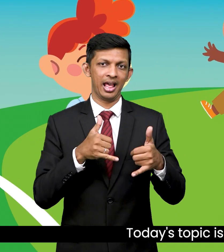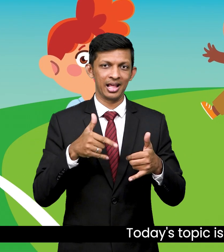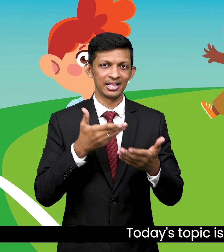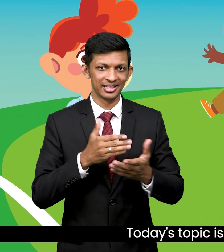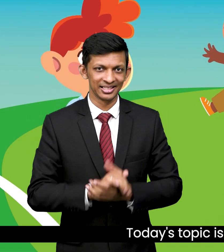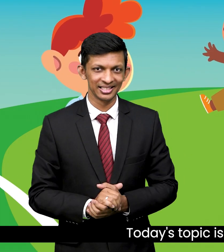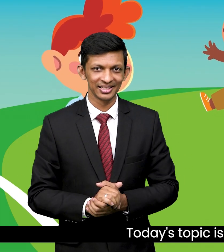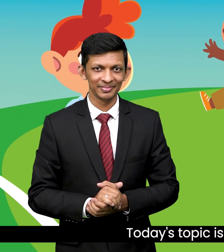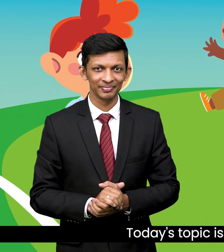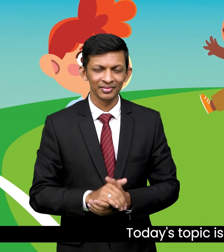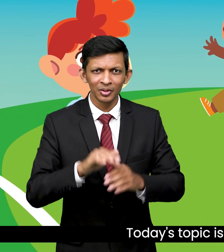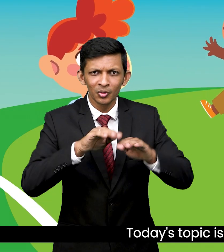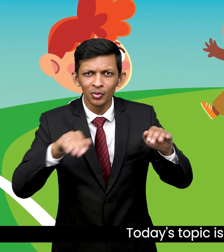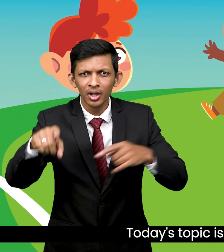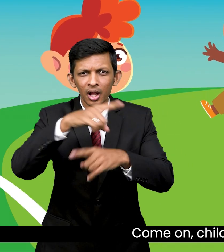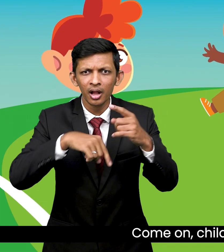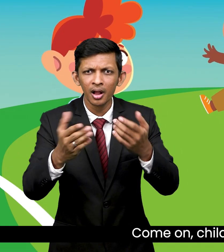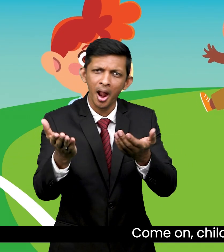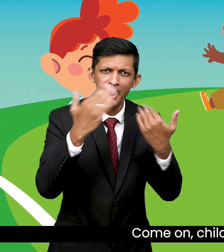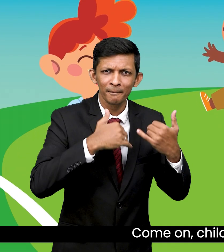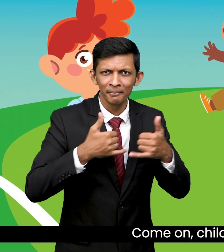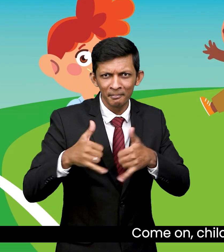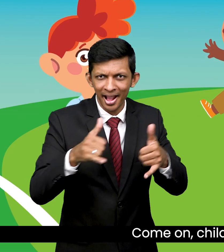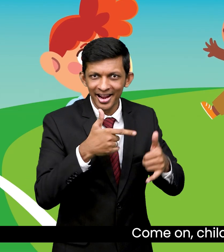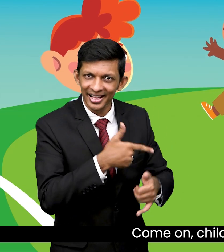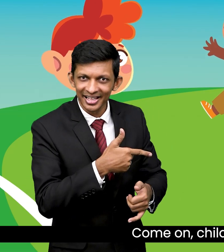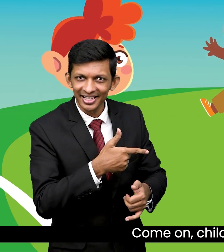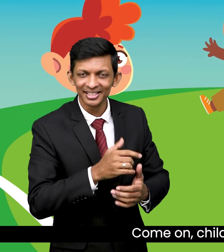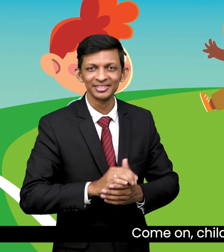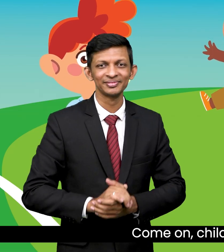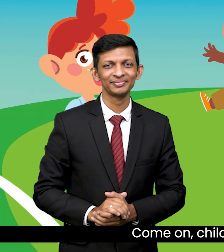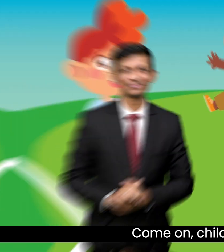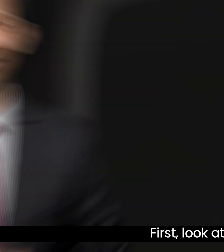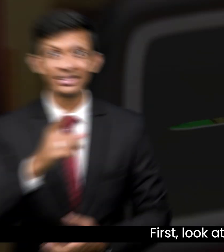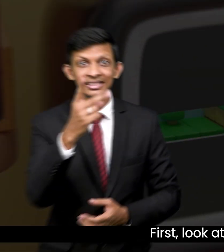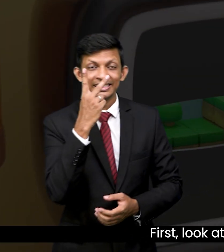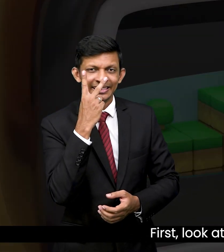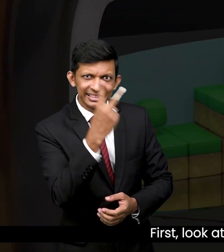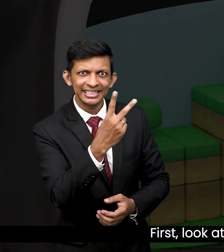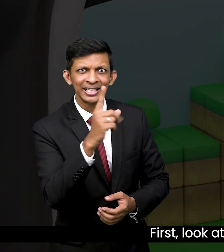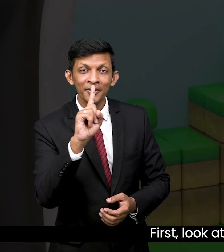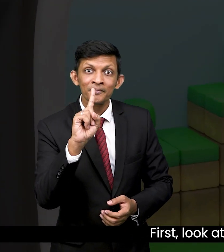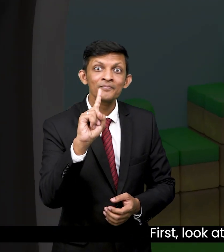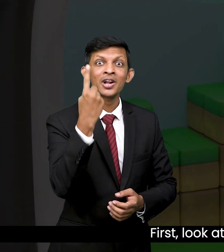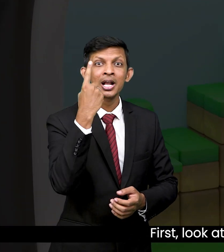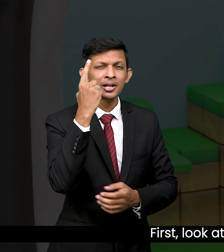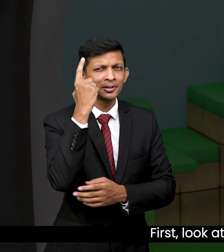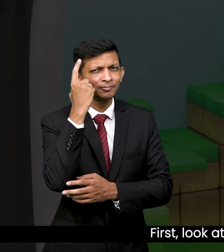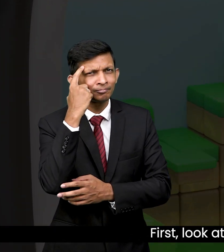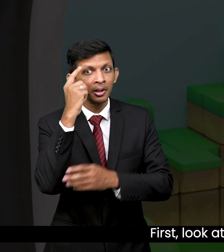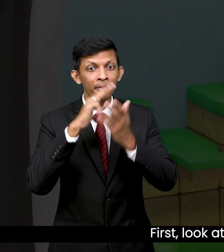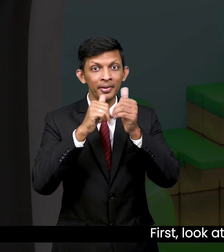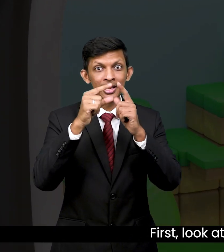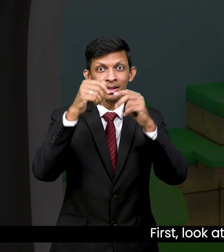is all about games. Come on children, let us play. First, look at the mind